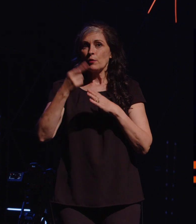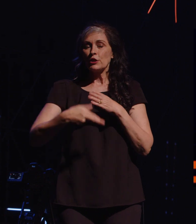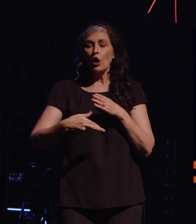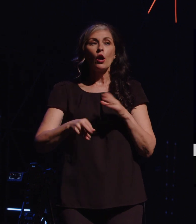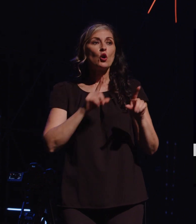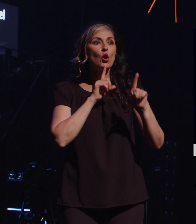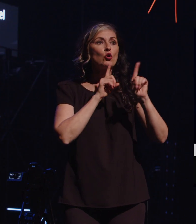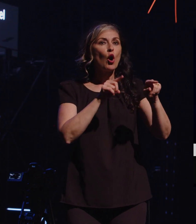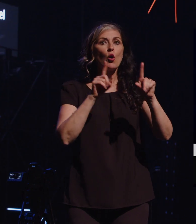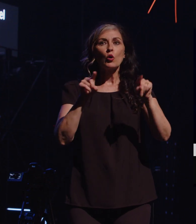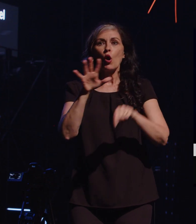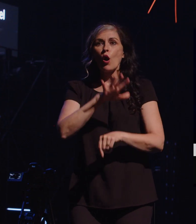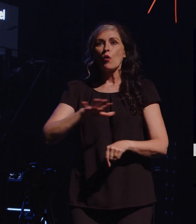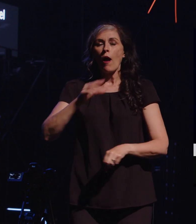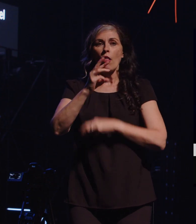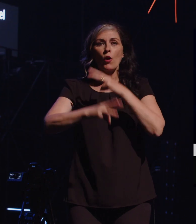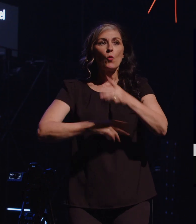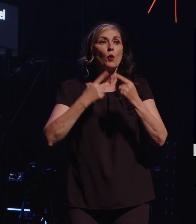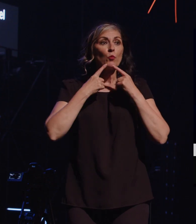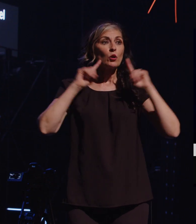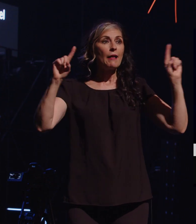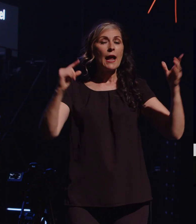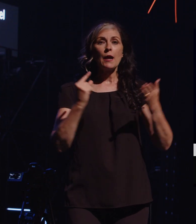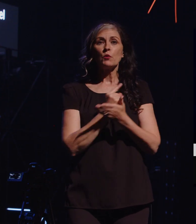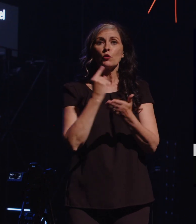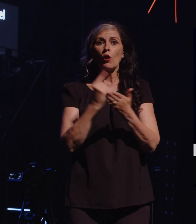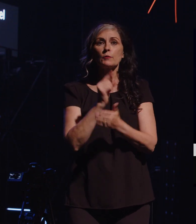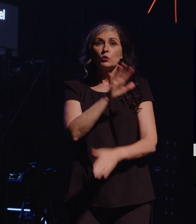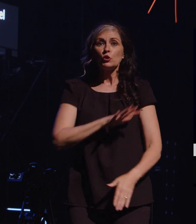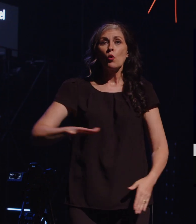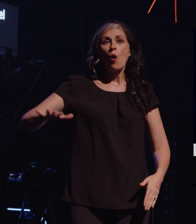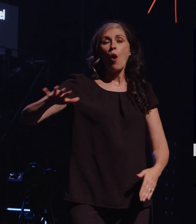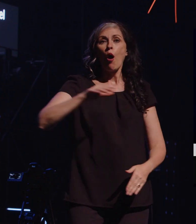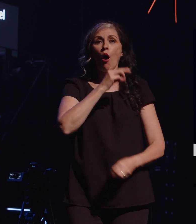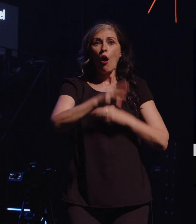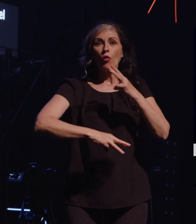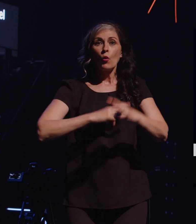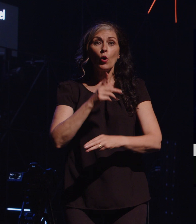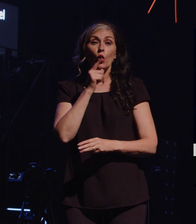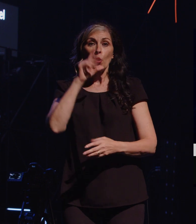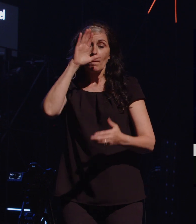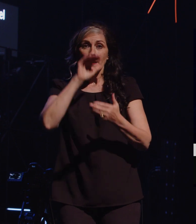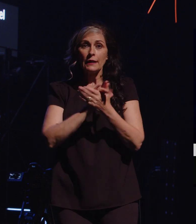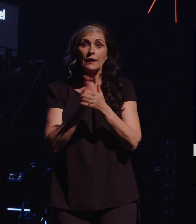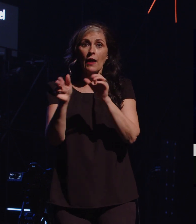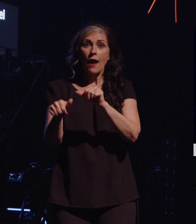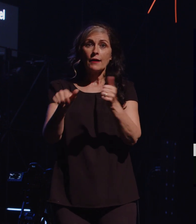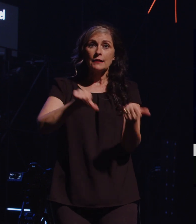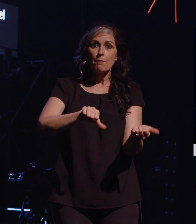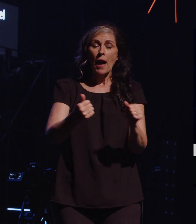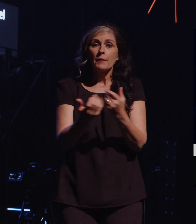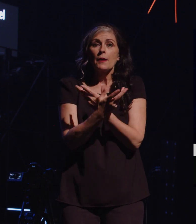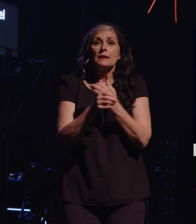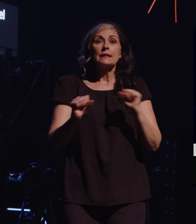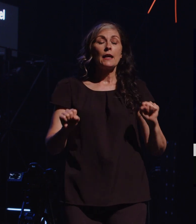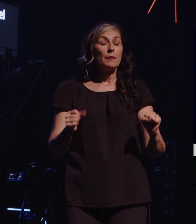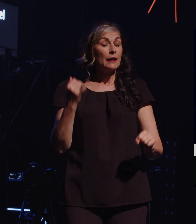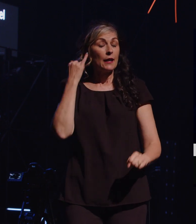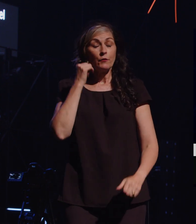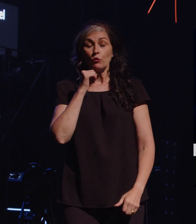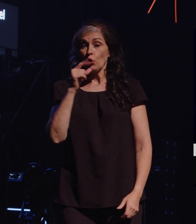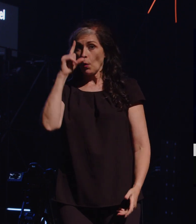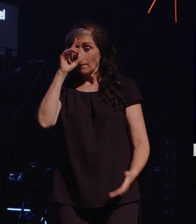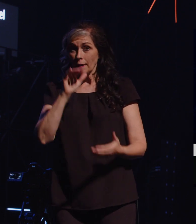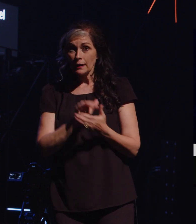go into all the world and proclaim the gospel to the whole creation. Whoever believes and is baptized will be saved, but whoever does not